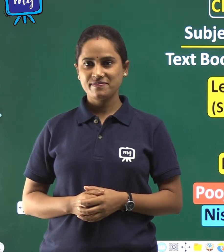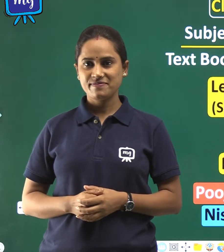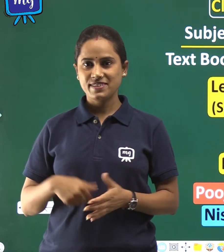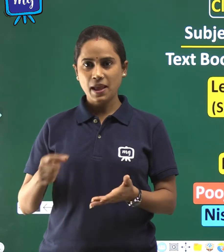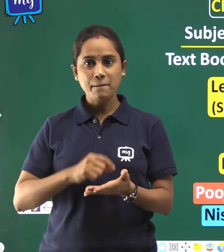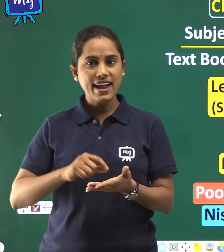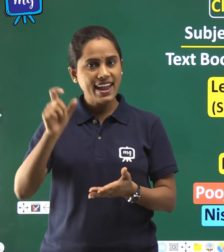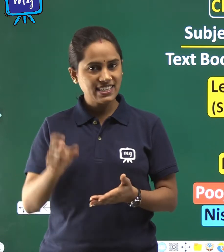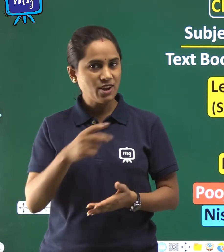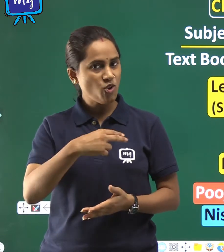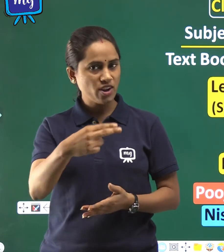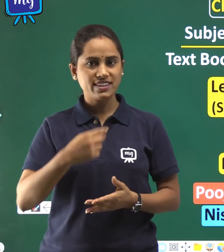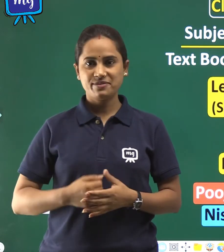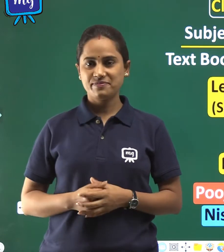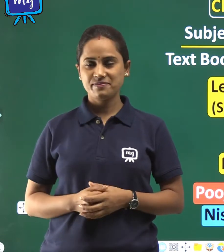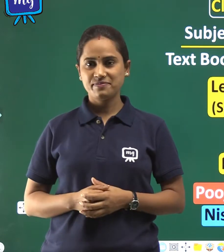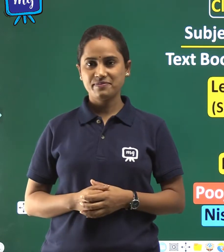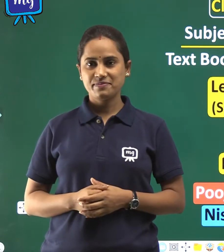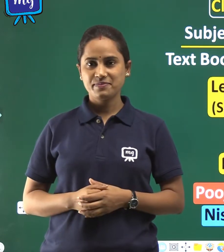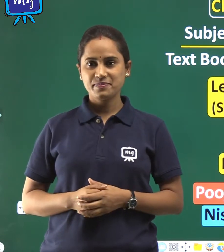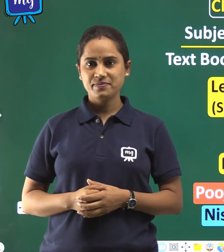by 𝐄𝐊𝐀𝐊𝐋.